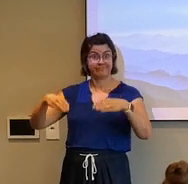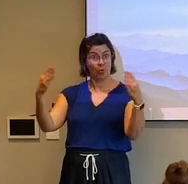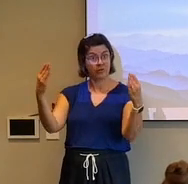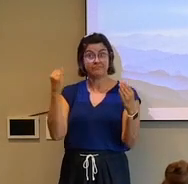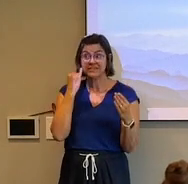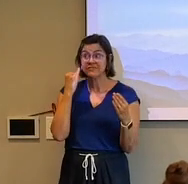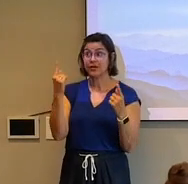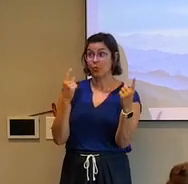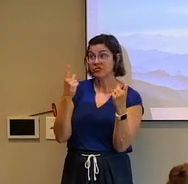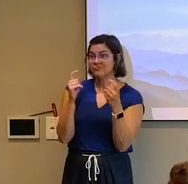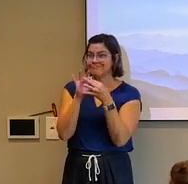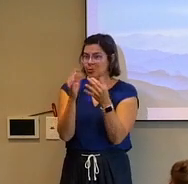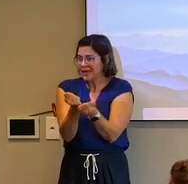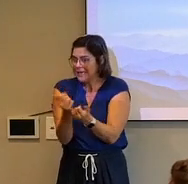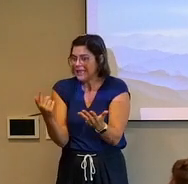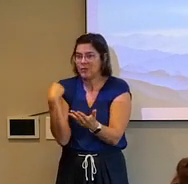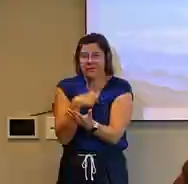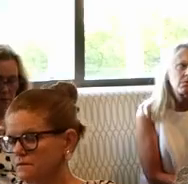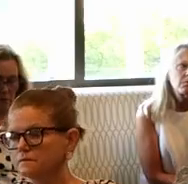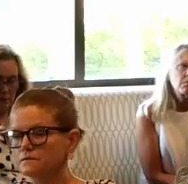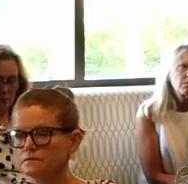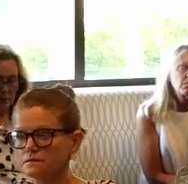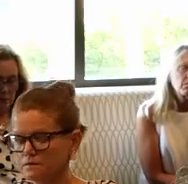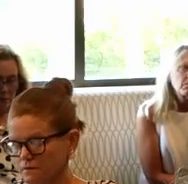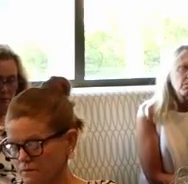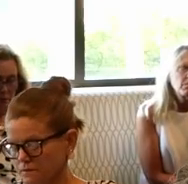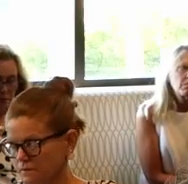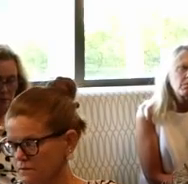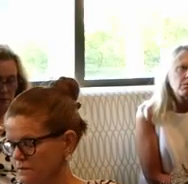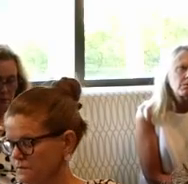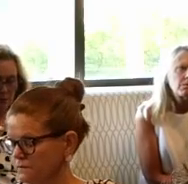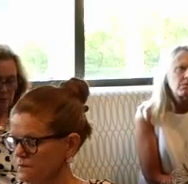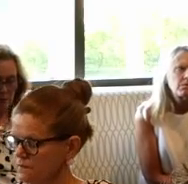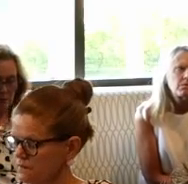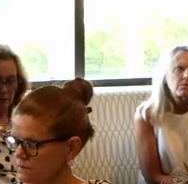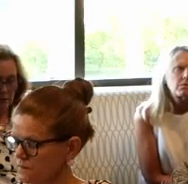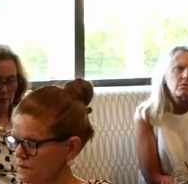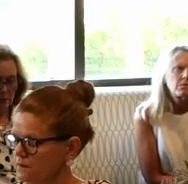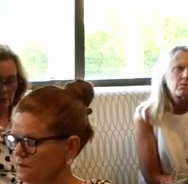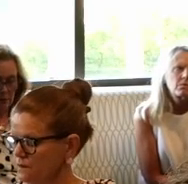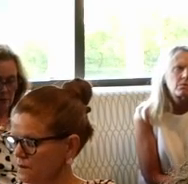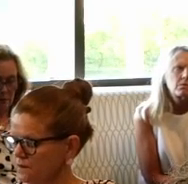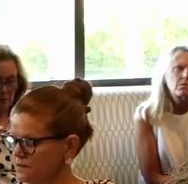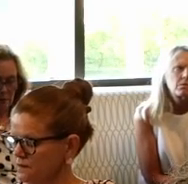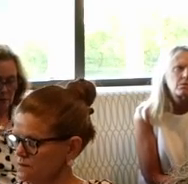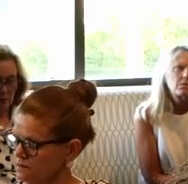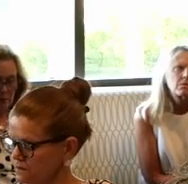if there are questions about anything we covered. Yes. When does this application have to be? What's the deadline for